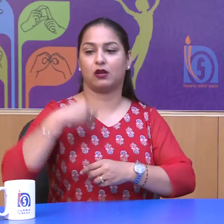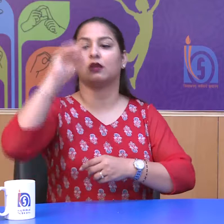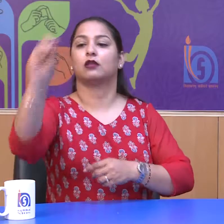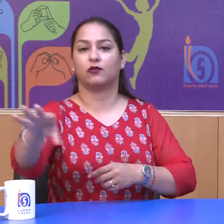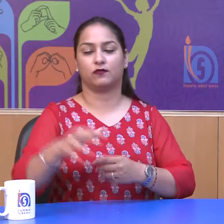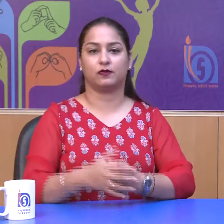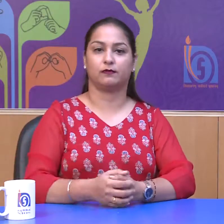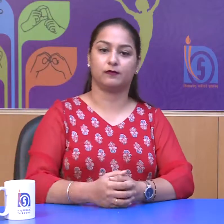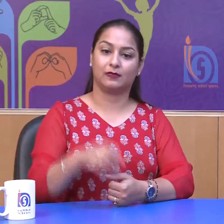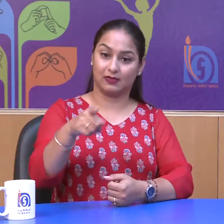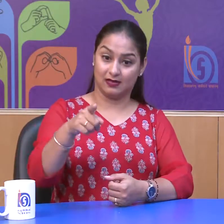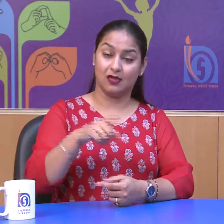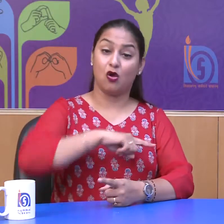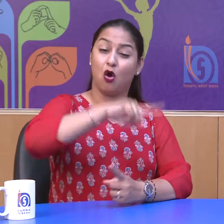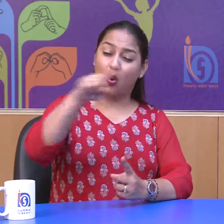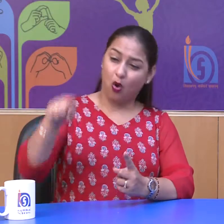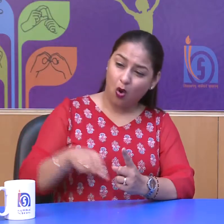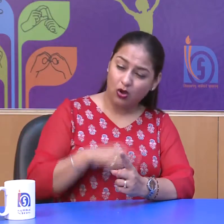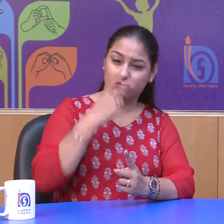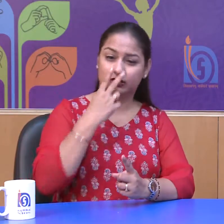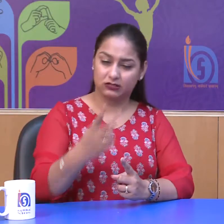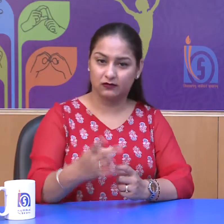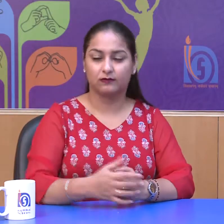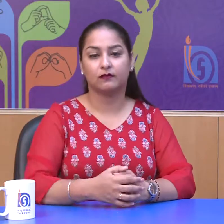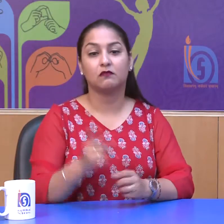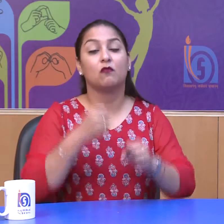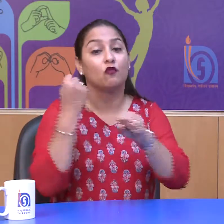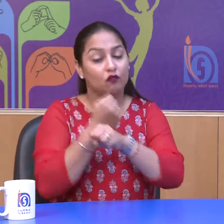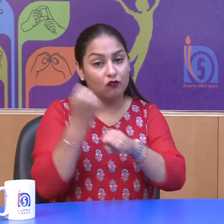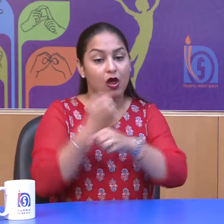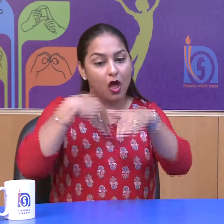These legitimize the working of the government.